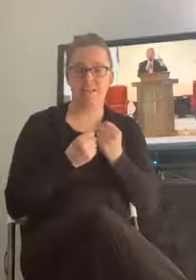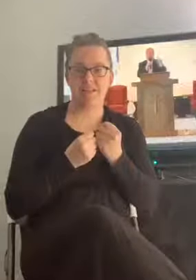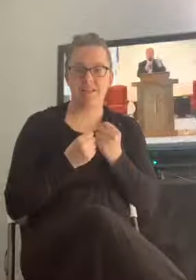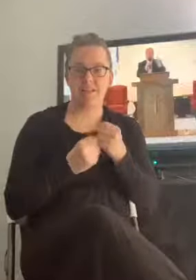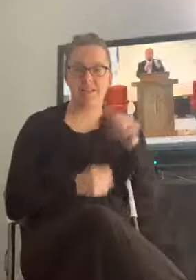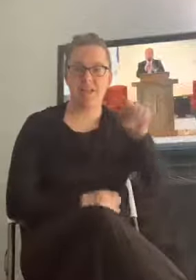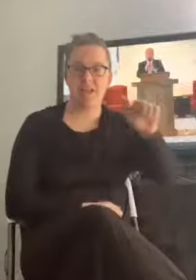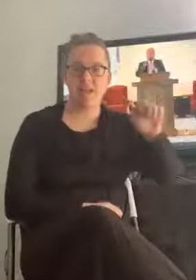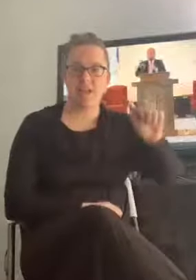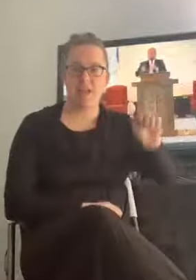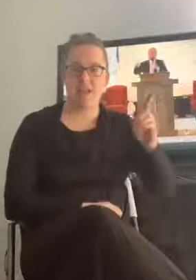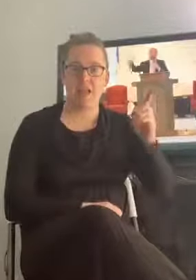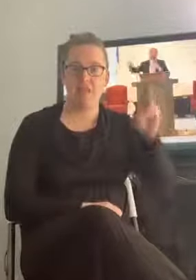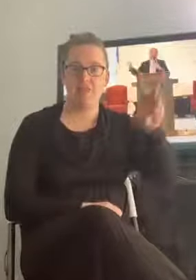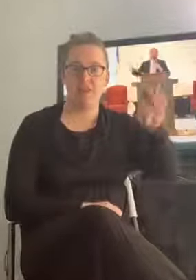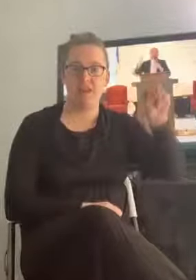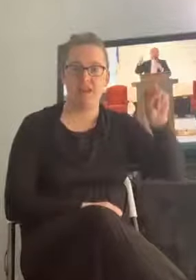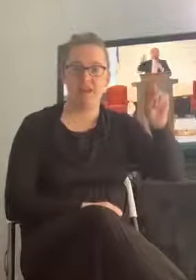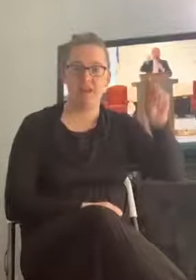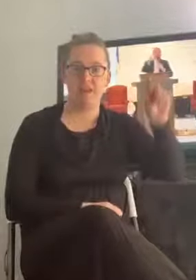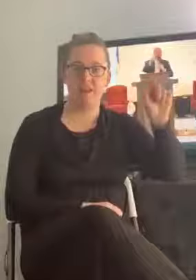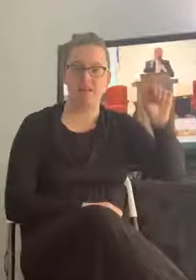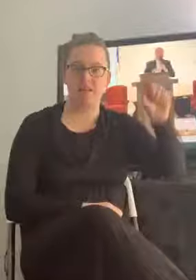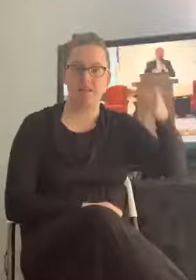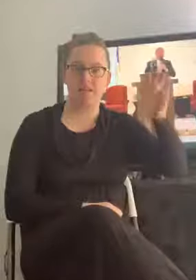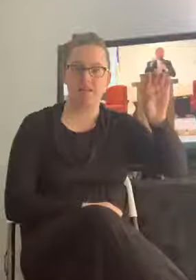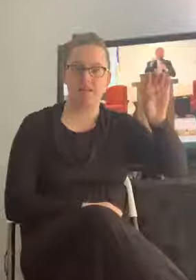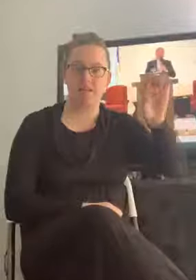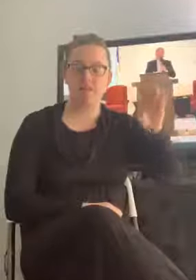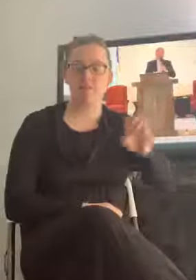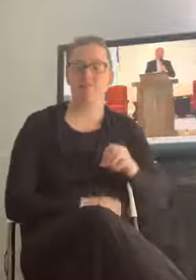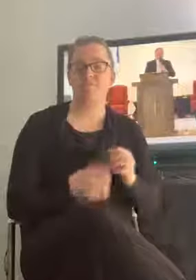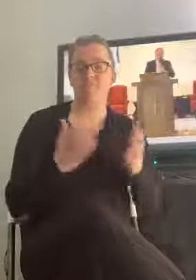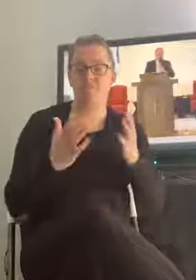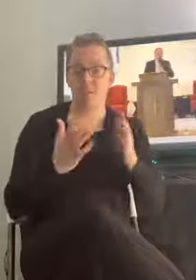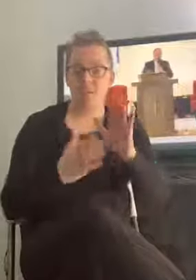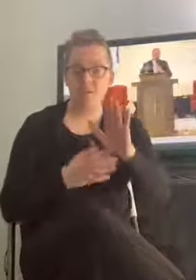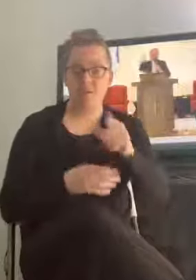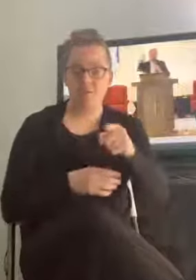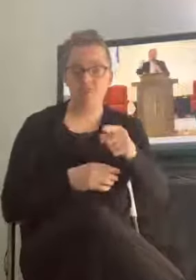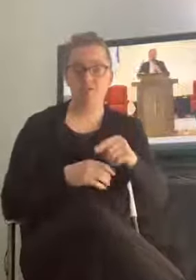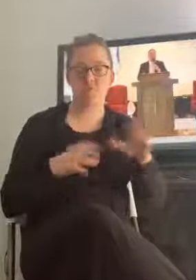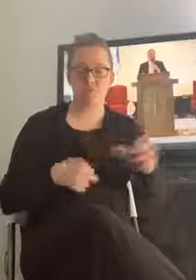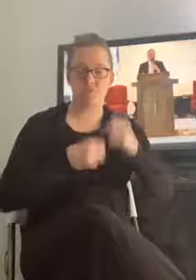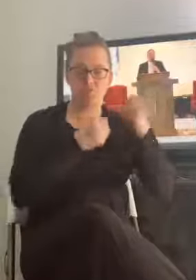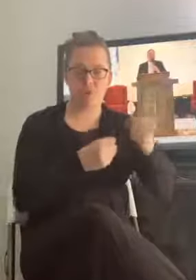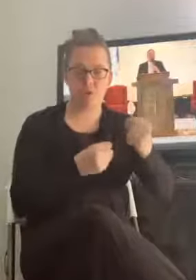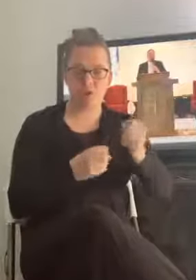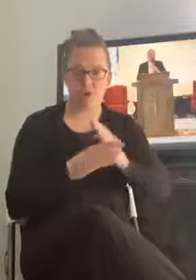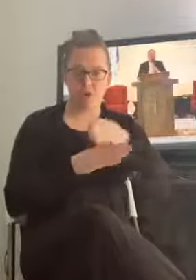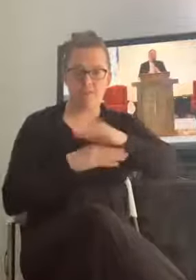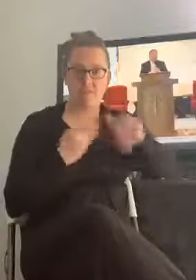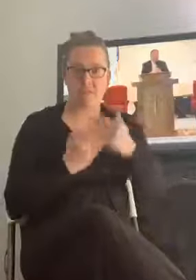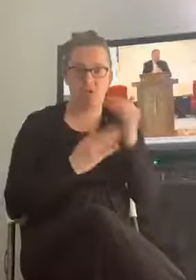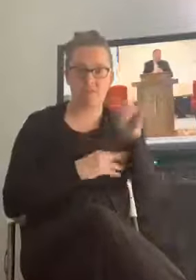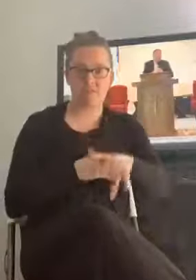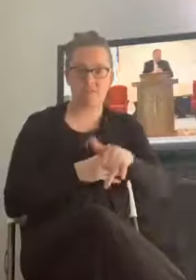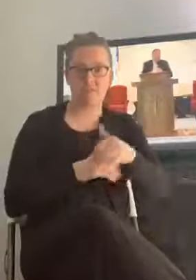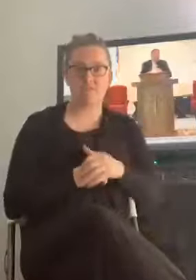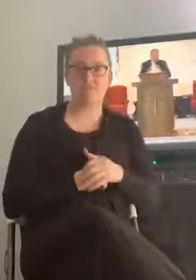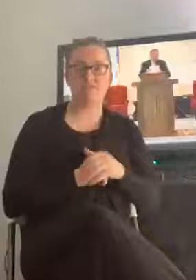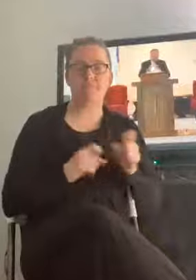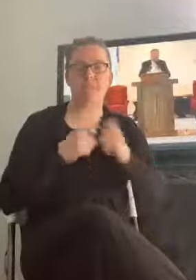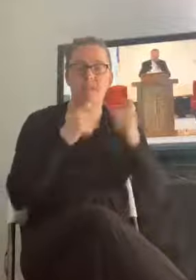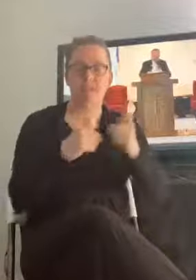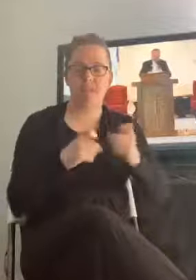it, and don't be surprised when we come out of this and you're much stronger than you are this morning. Give the Lord a big hand by wherever you are.